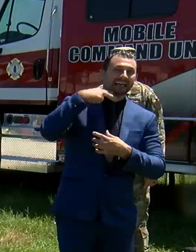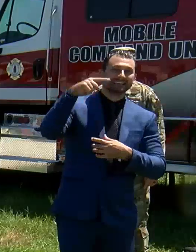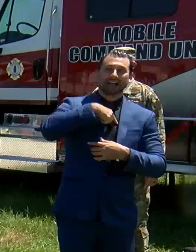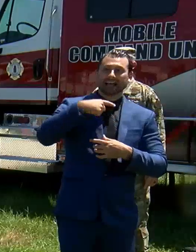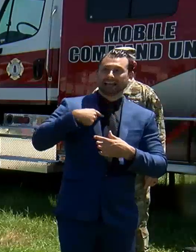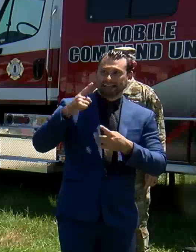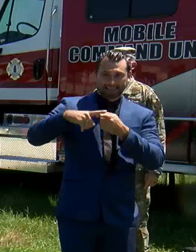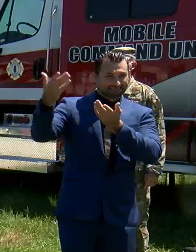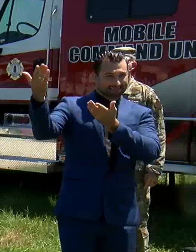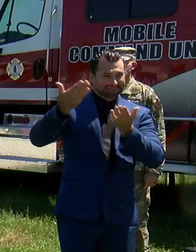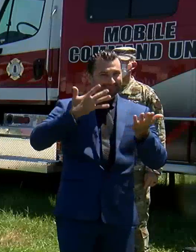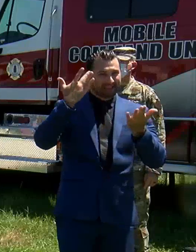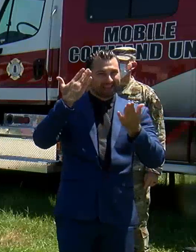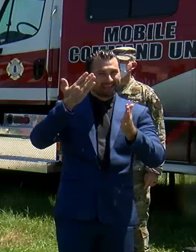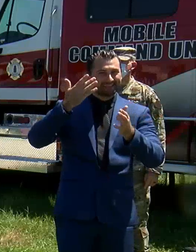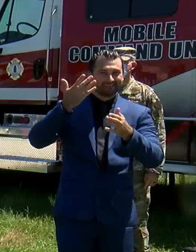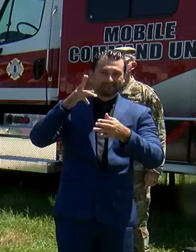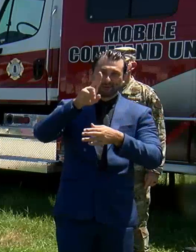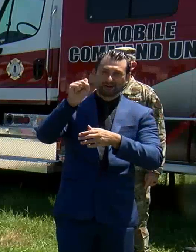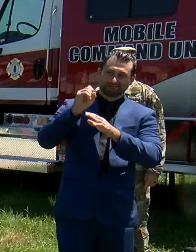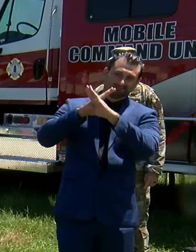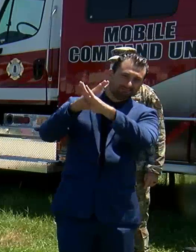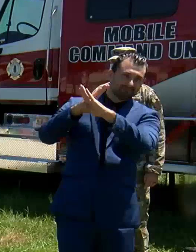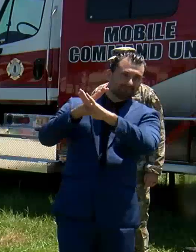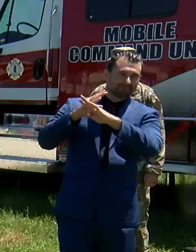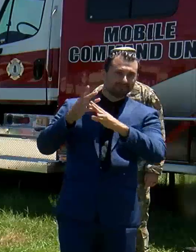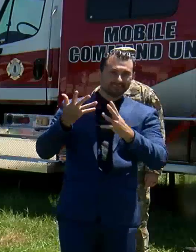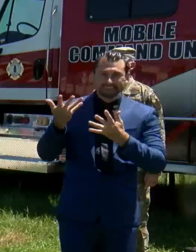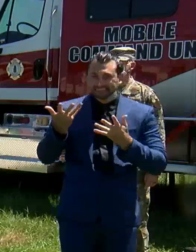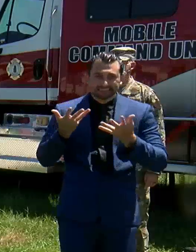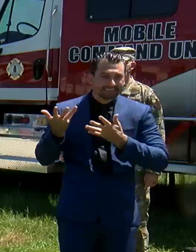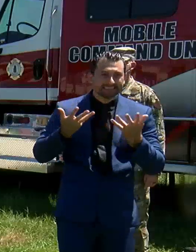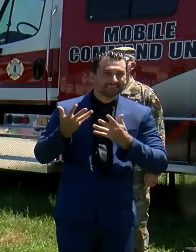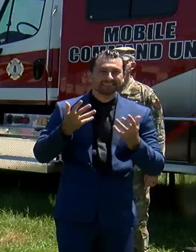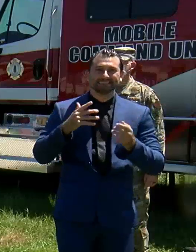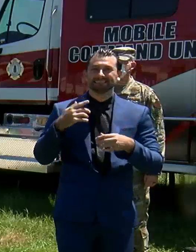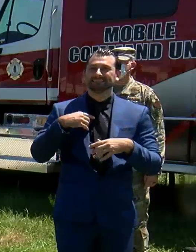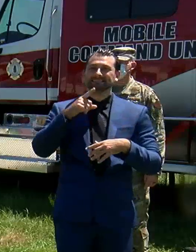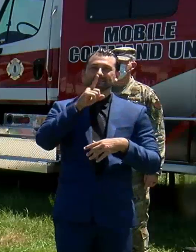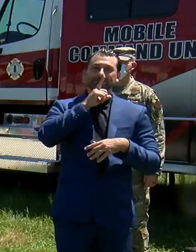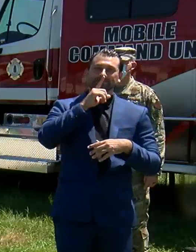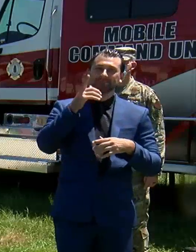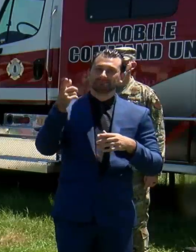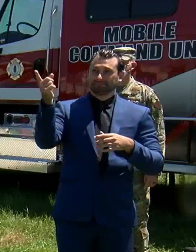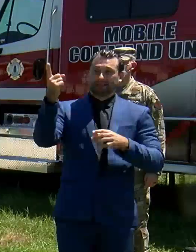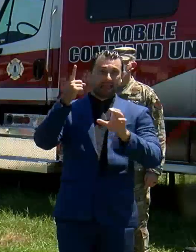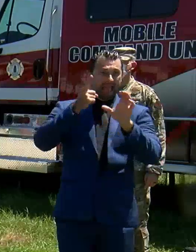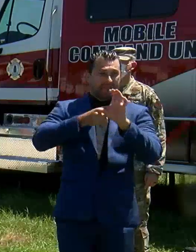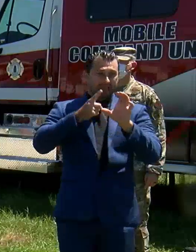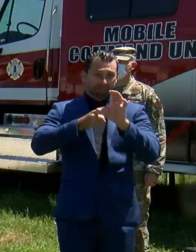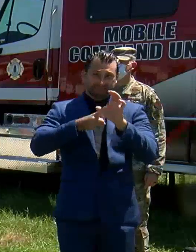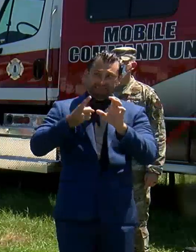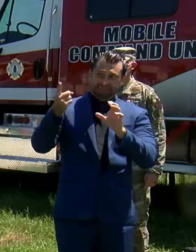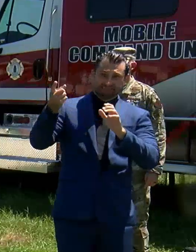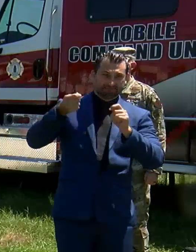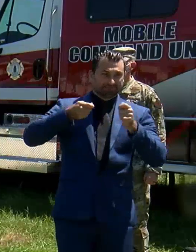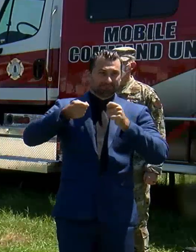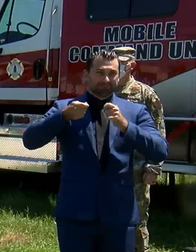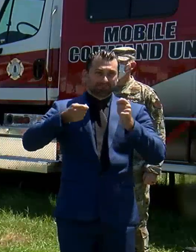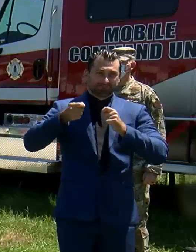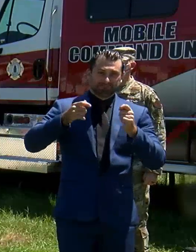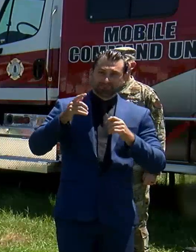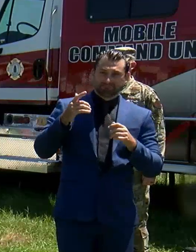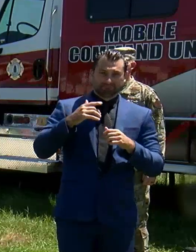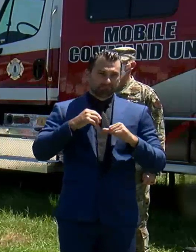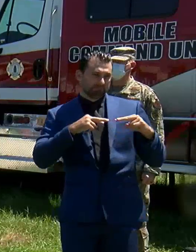destiny to be resting in the hands of a communist dictatorship. So I think you're going to start seeing that. Certainly in Florida, we would welcome